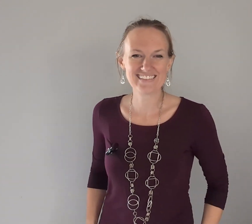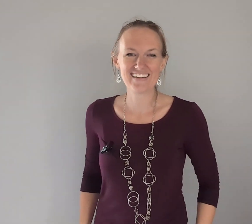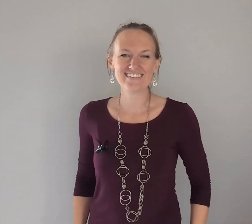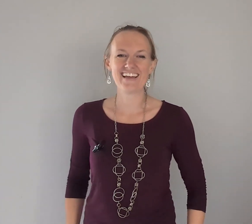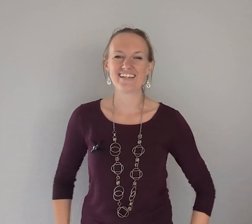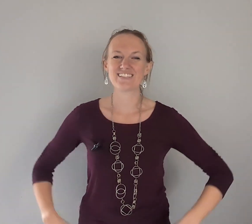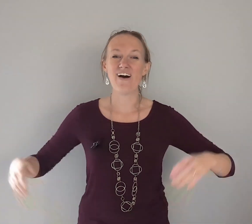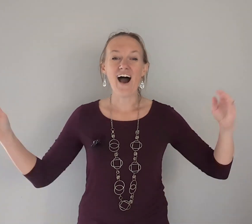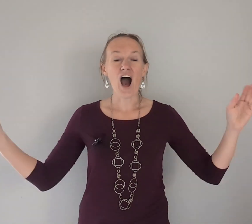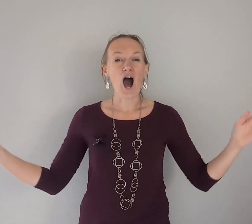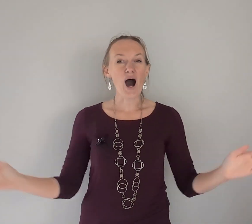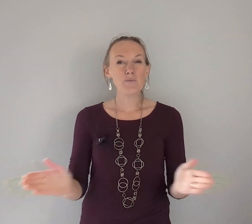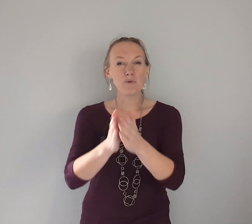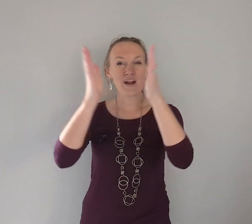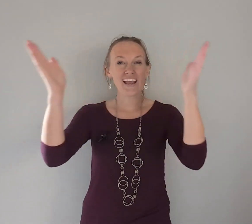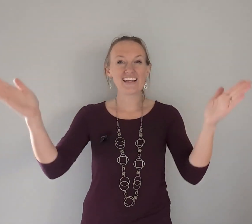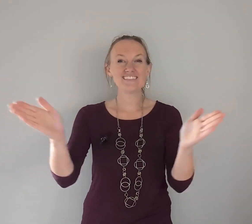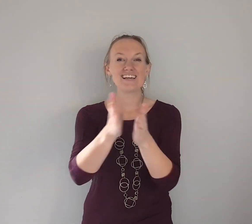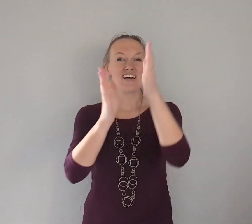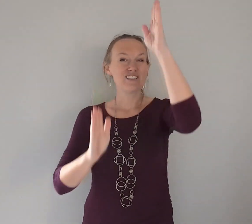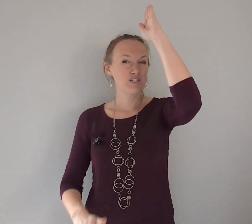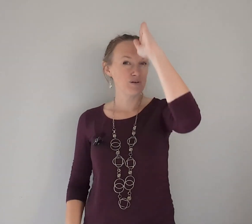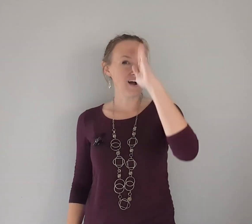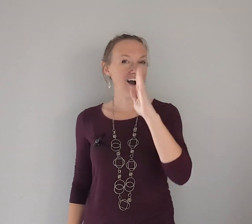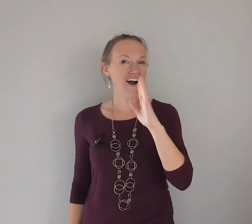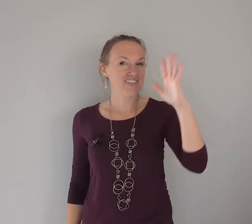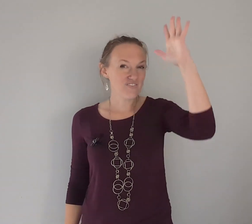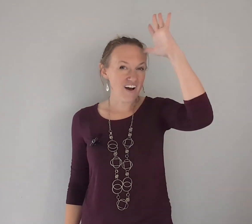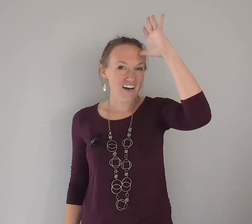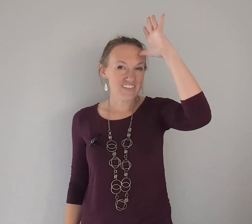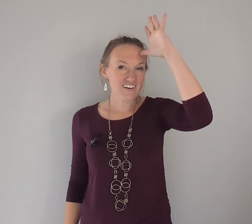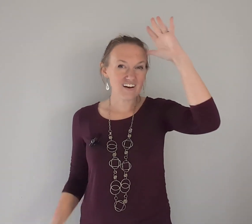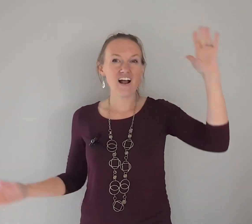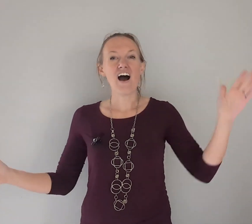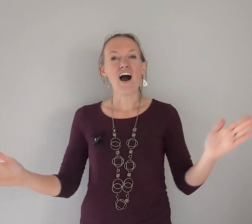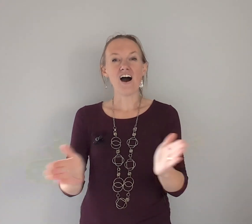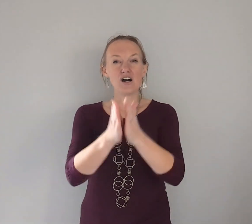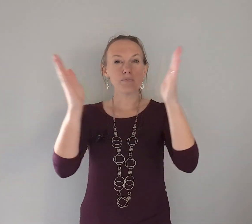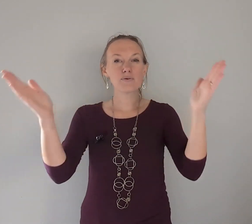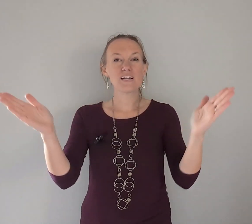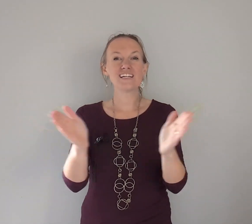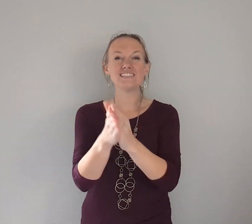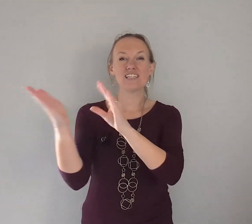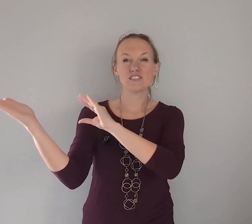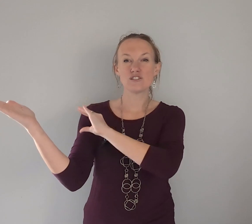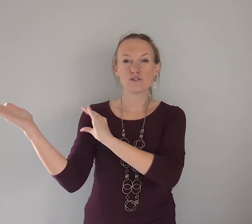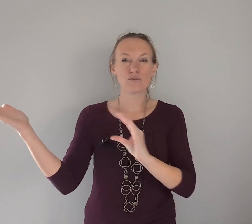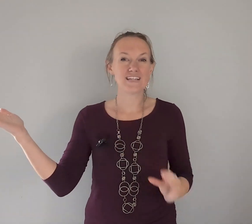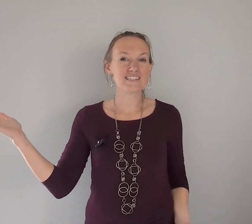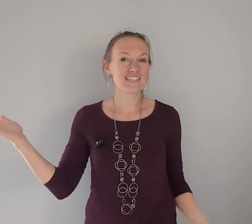guys. Okay, so all praise to God the Father, all praise to Christ